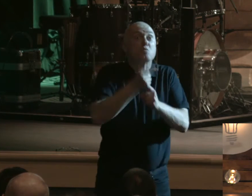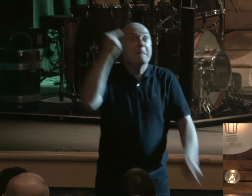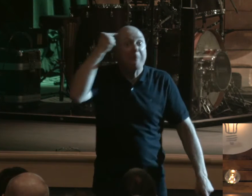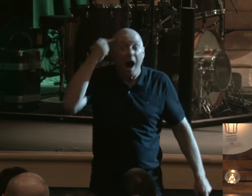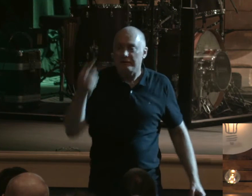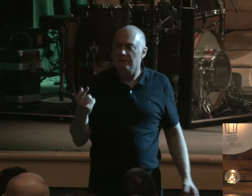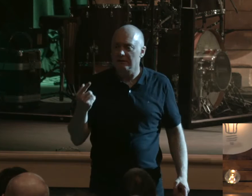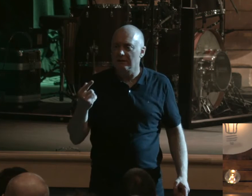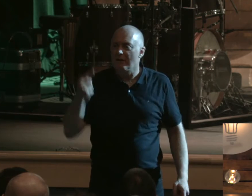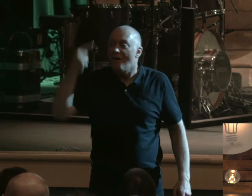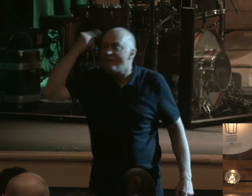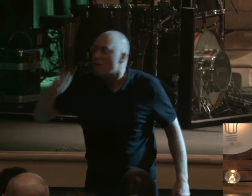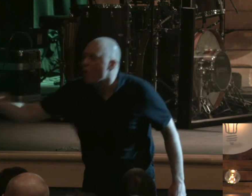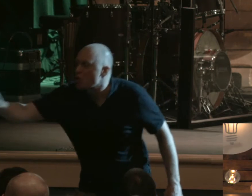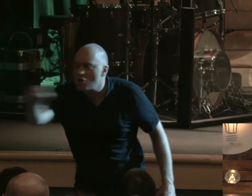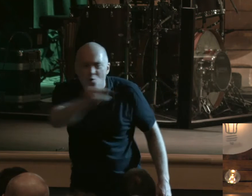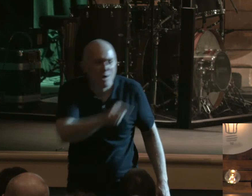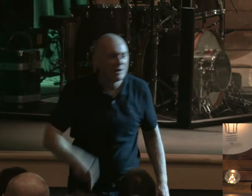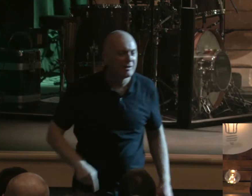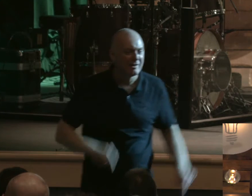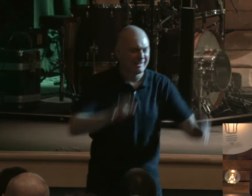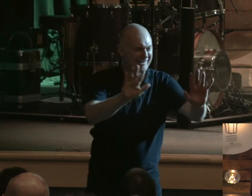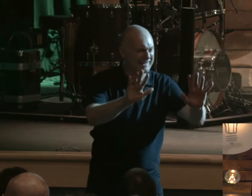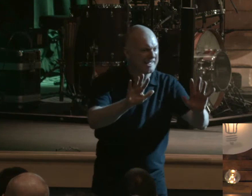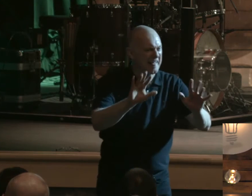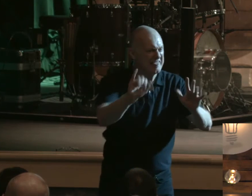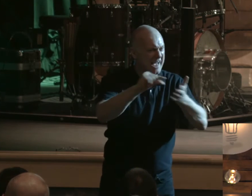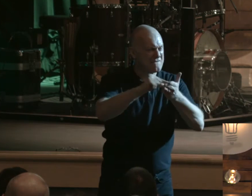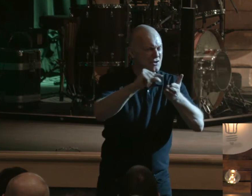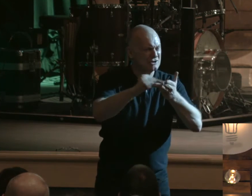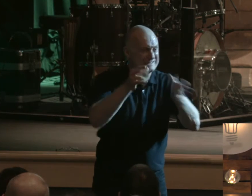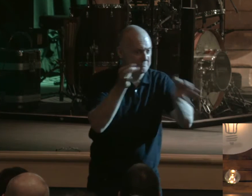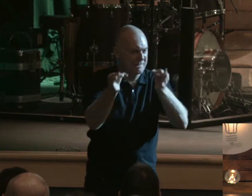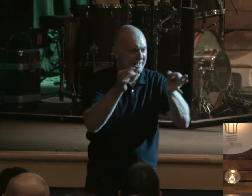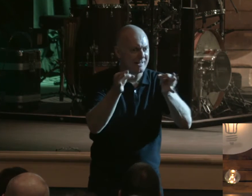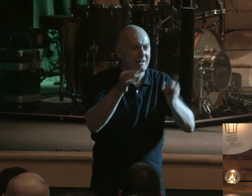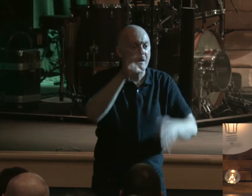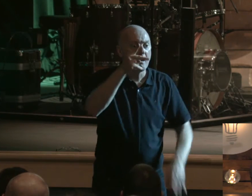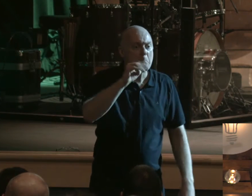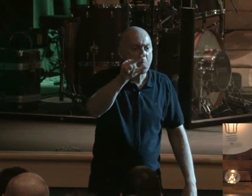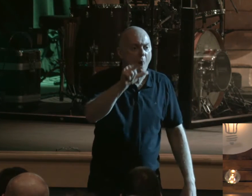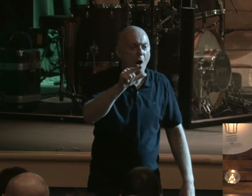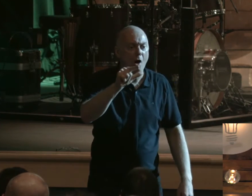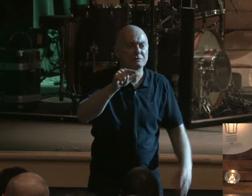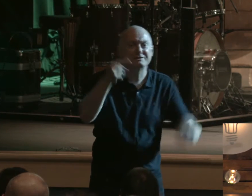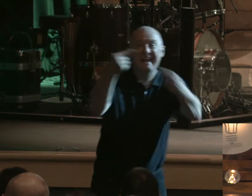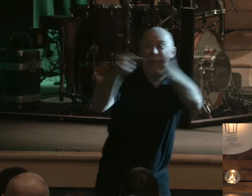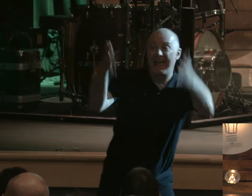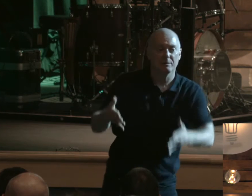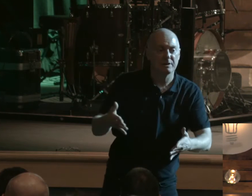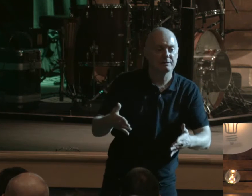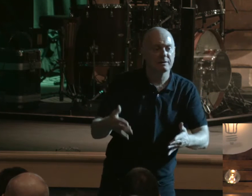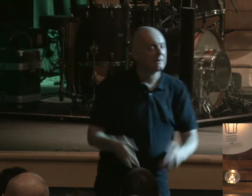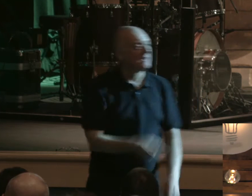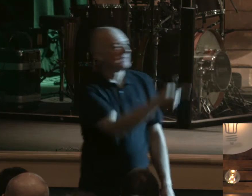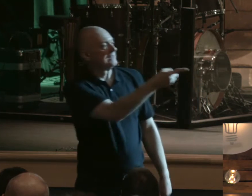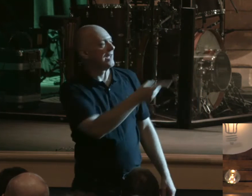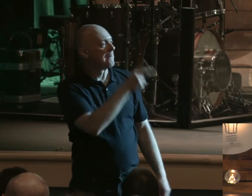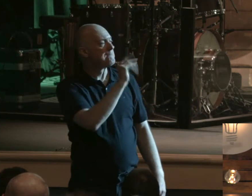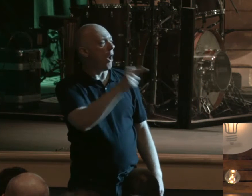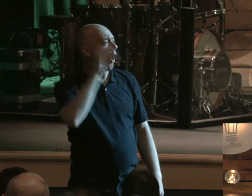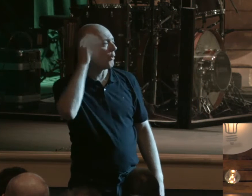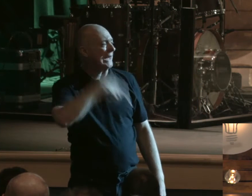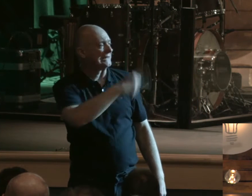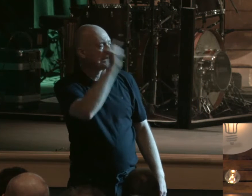mind, it is for you. Now, this verse tells us that Paul's opponents were accusing him of being mad,